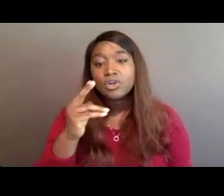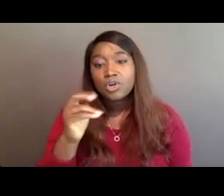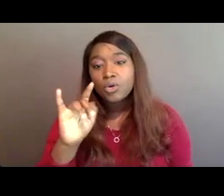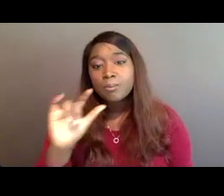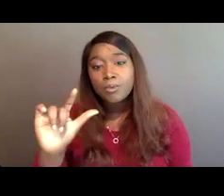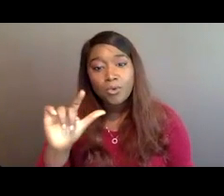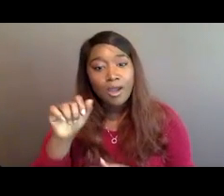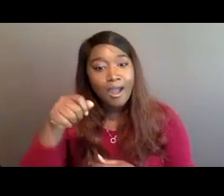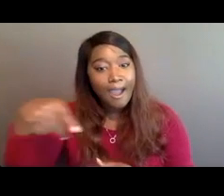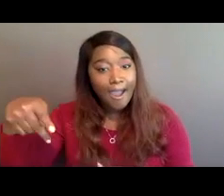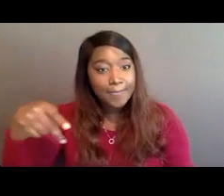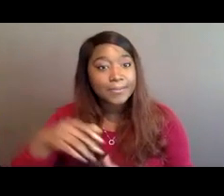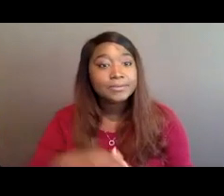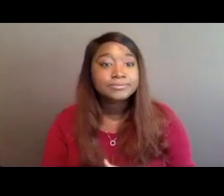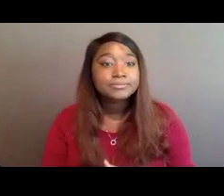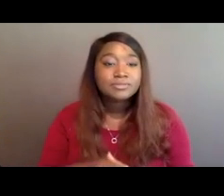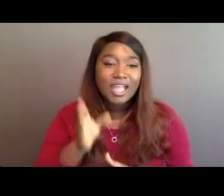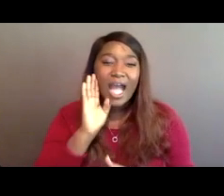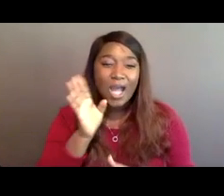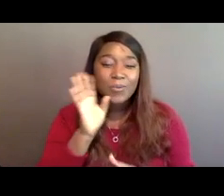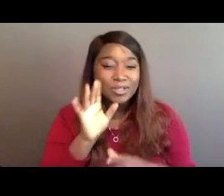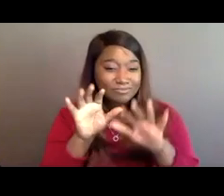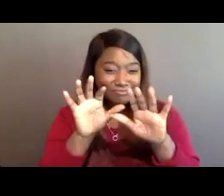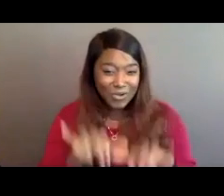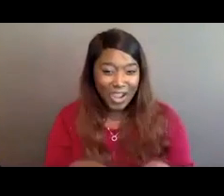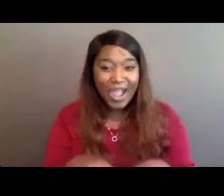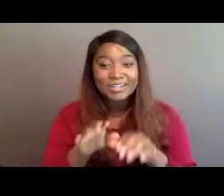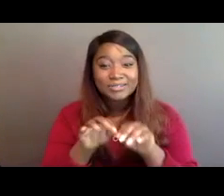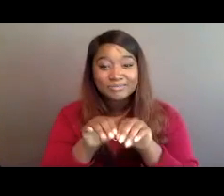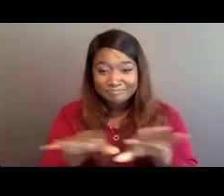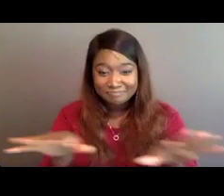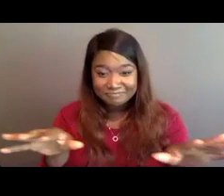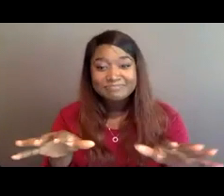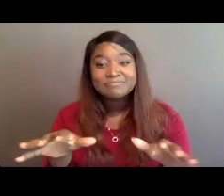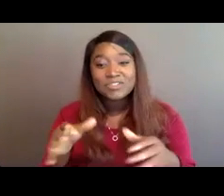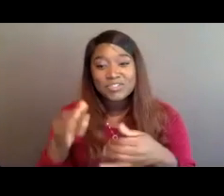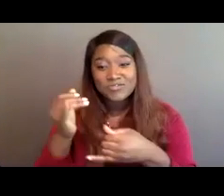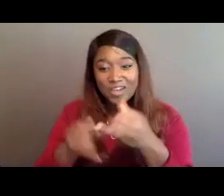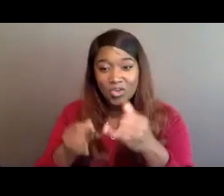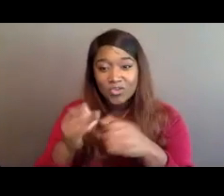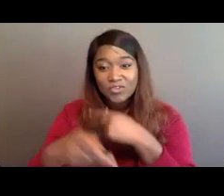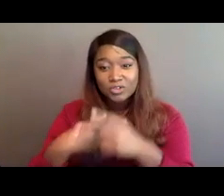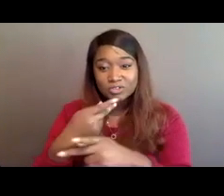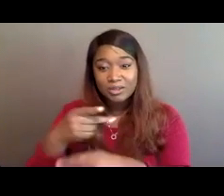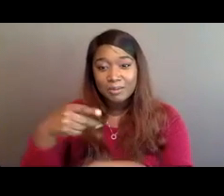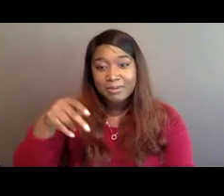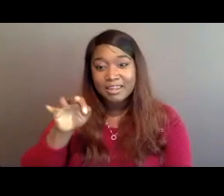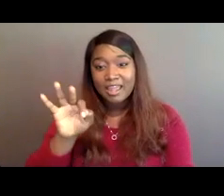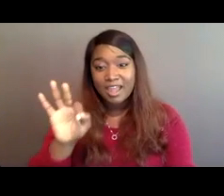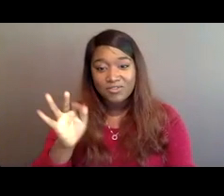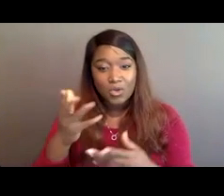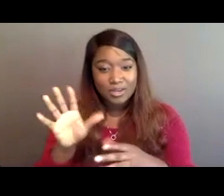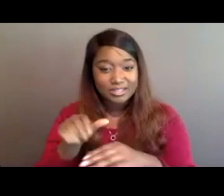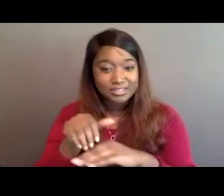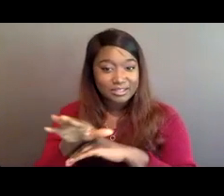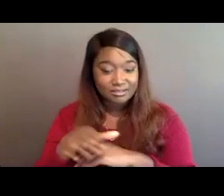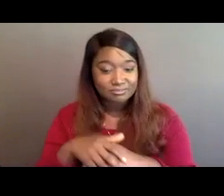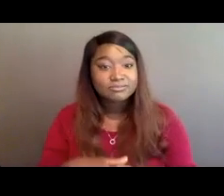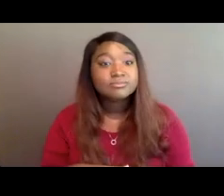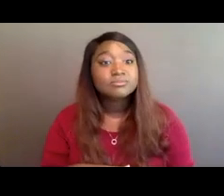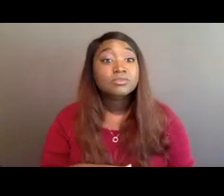I will write those. I will also provide those in the final version of the PDF that I sent to you. So